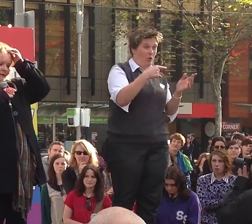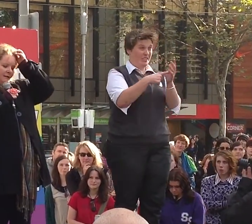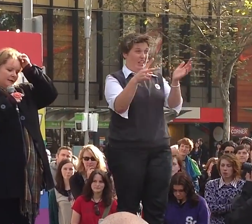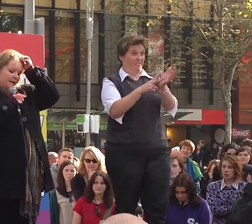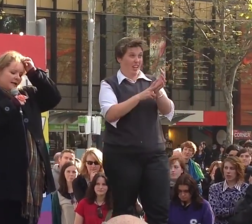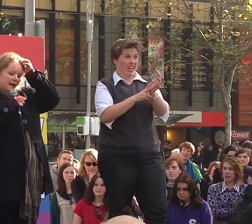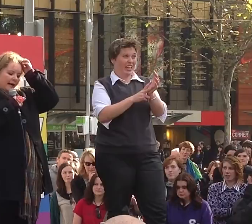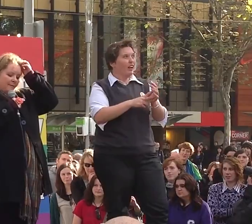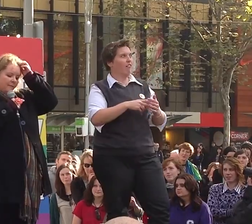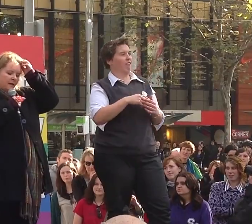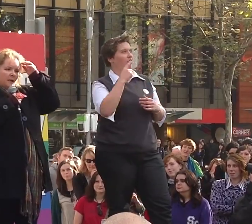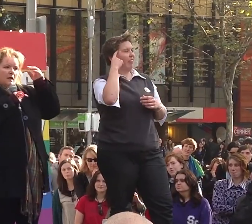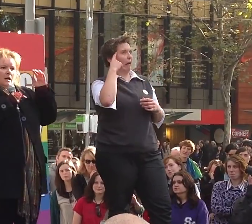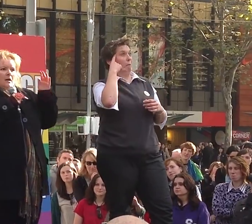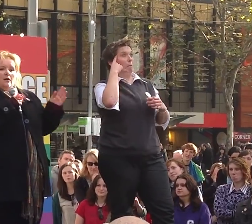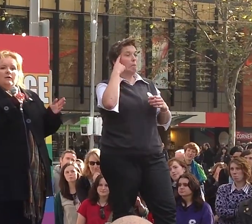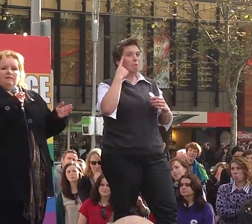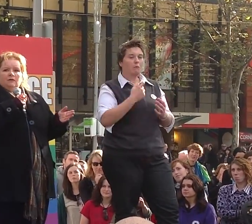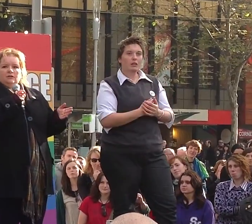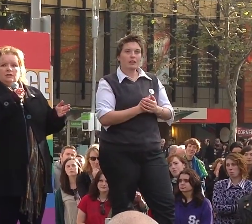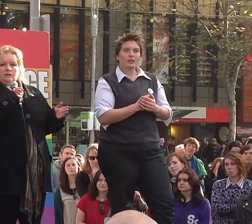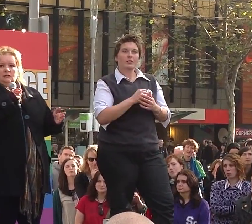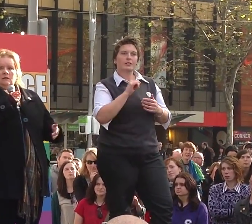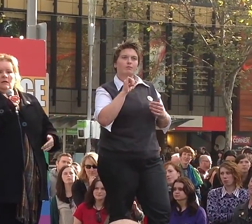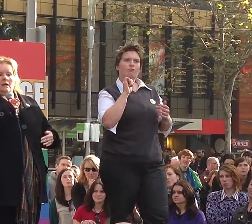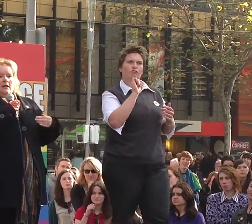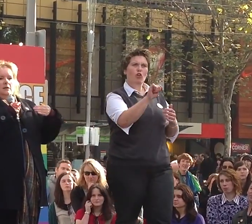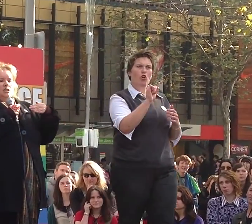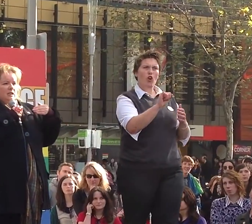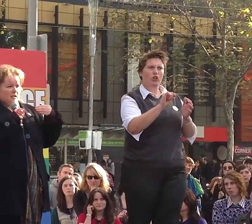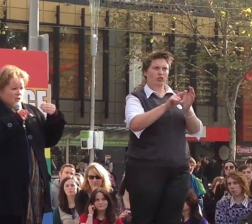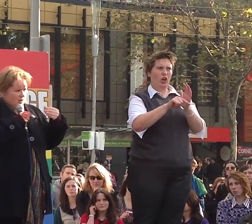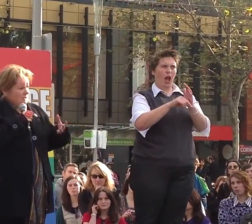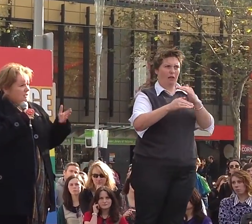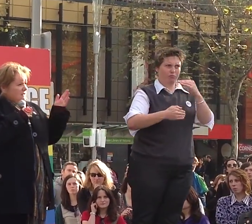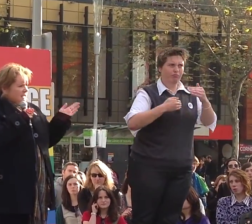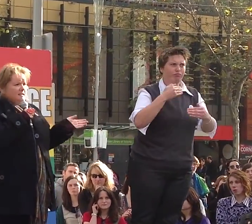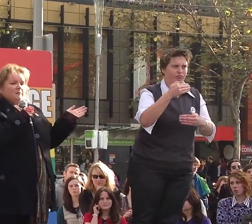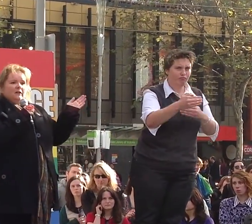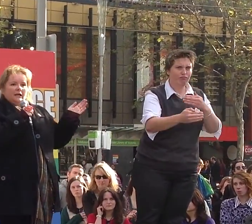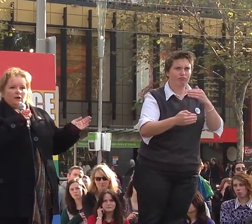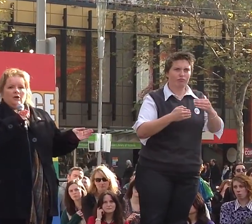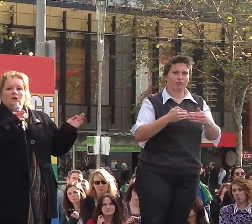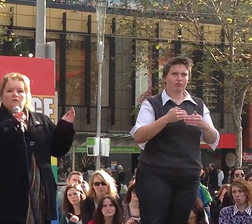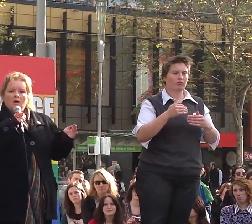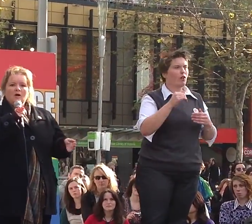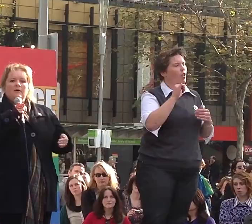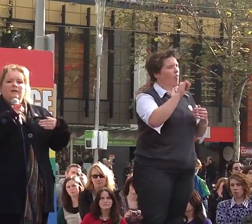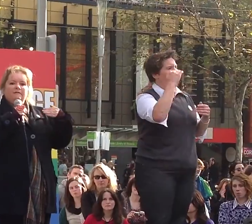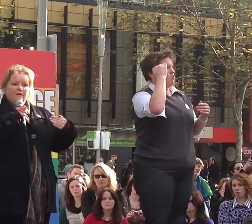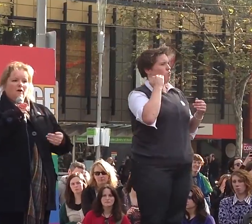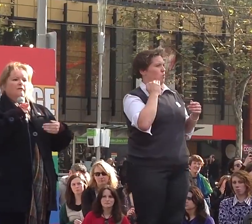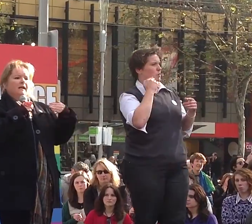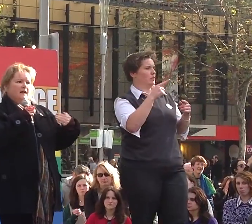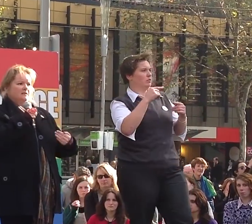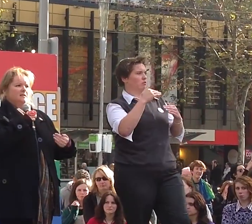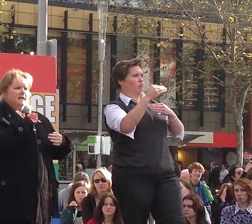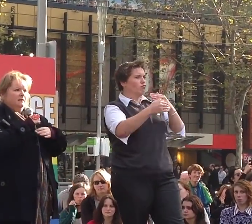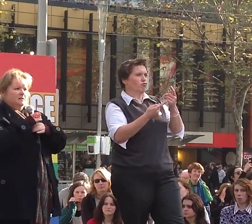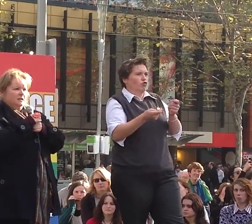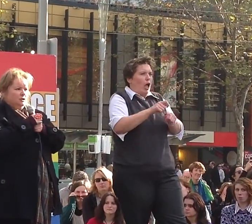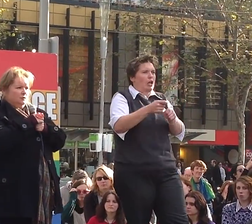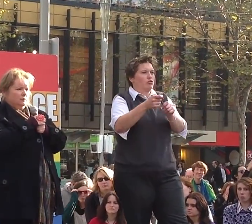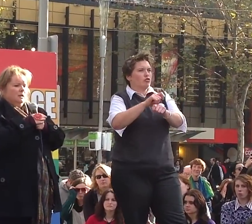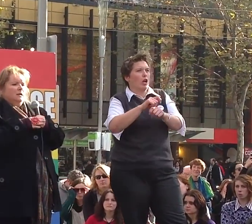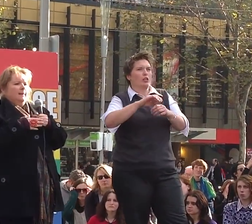incredible to think. Her evolution, to see someone like her grow and evolve and